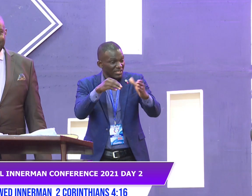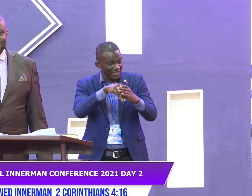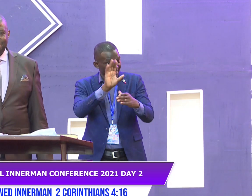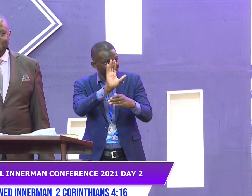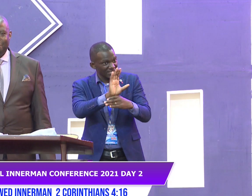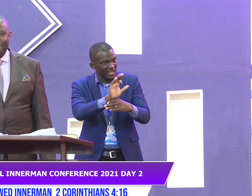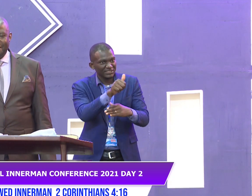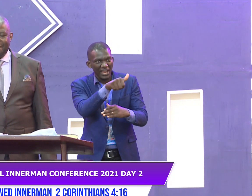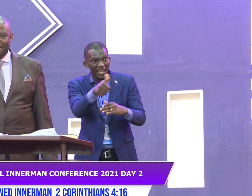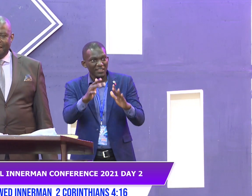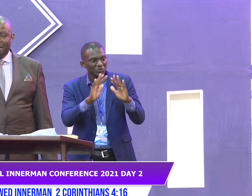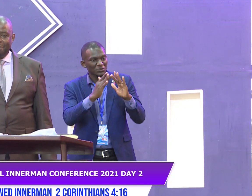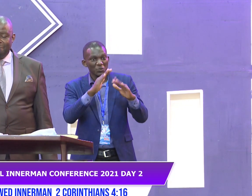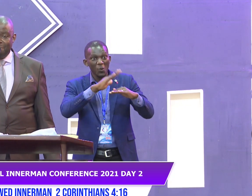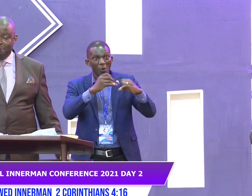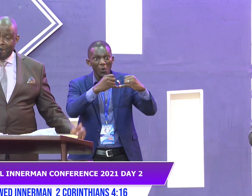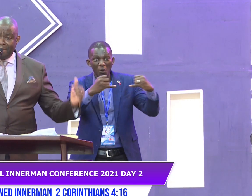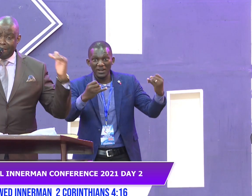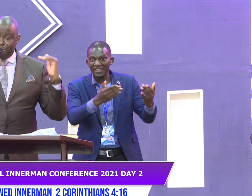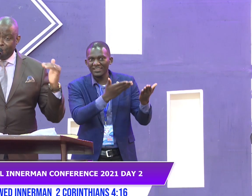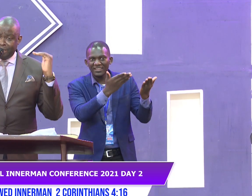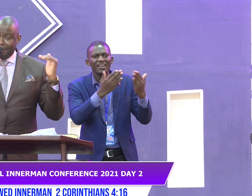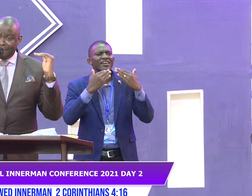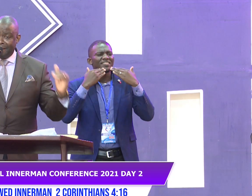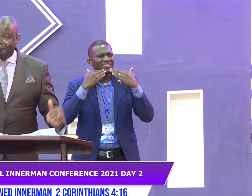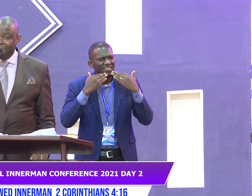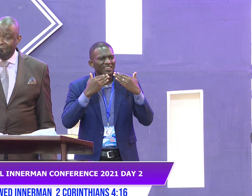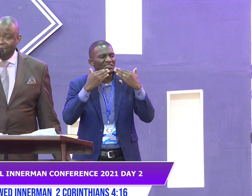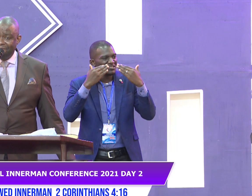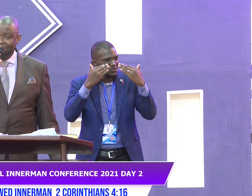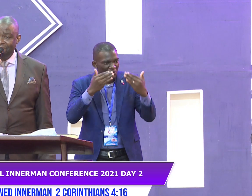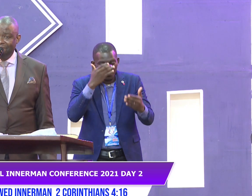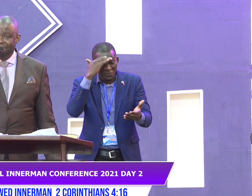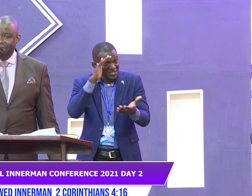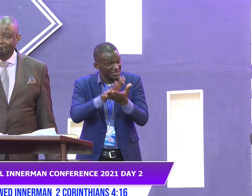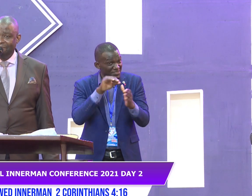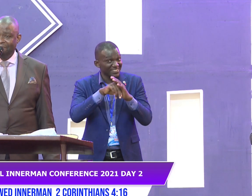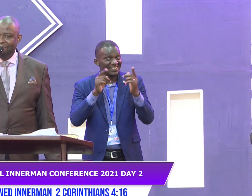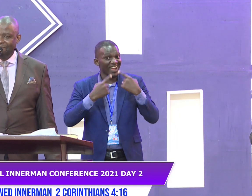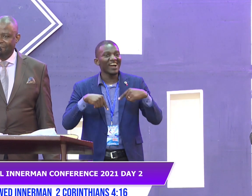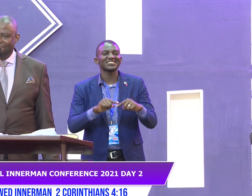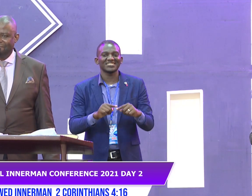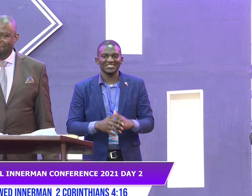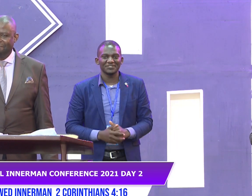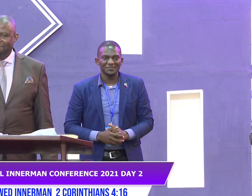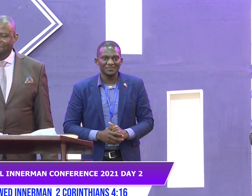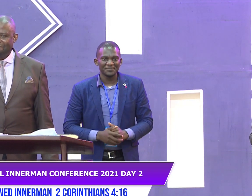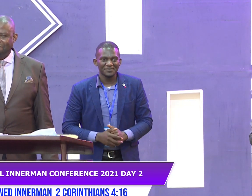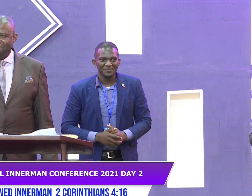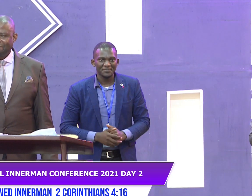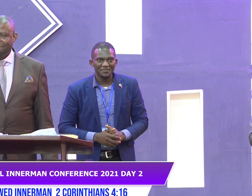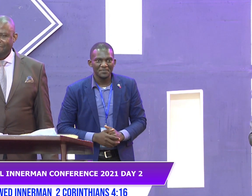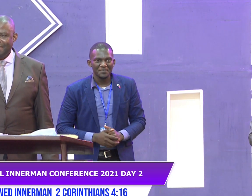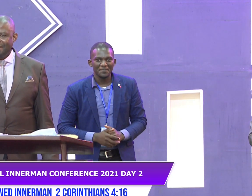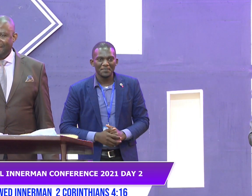The one that is physical here and that is the one following us online. Thank you for believing in us.